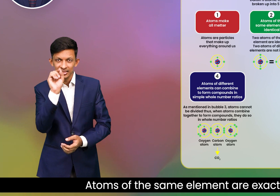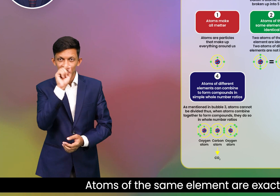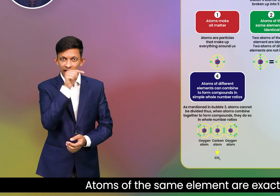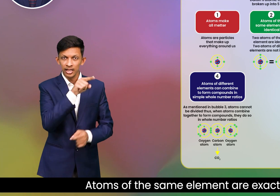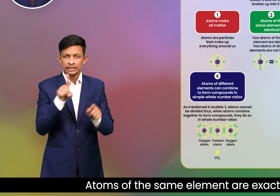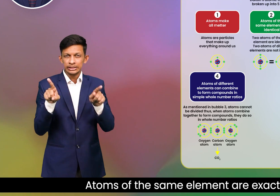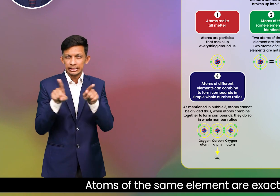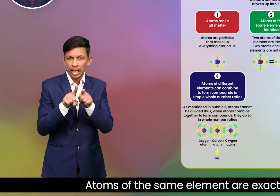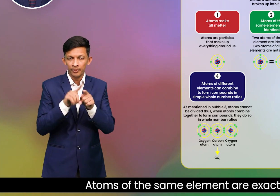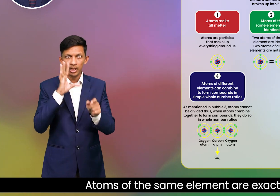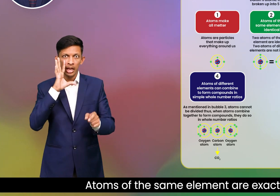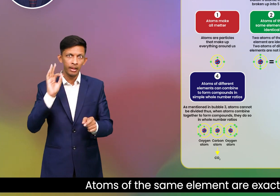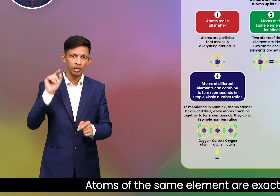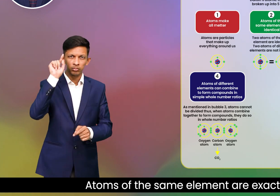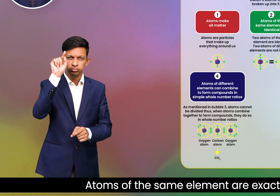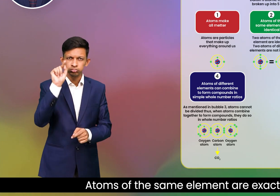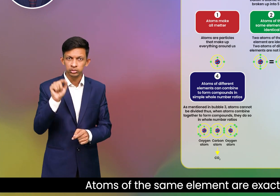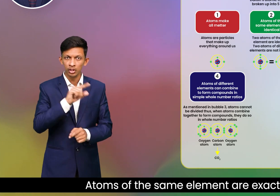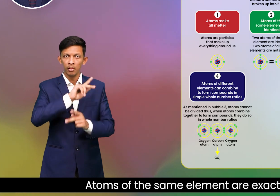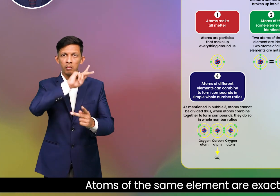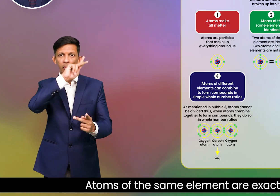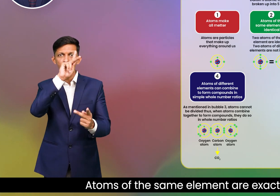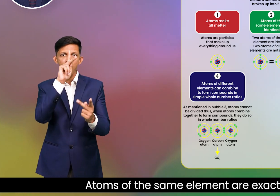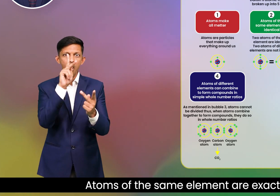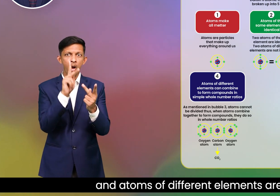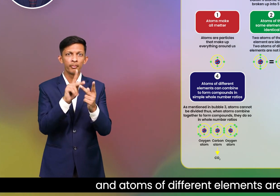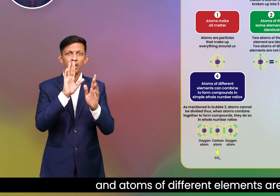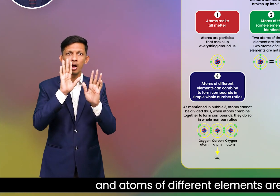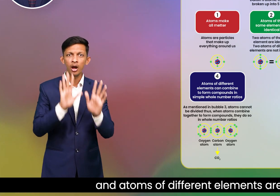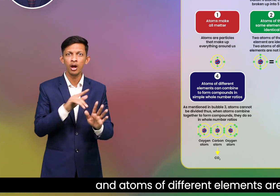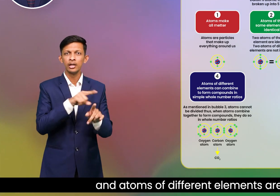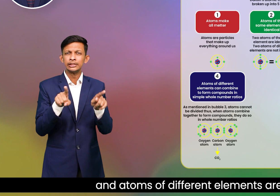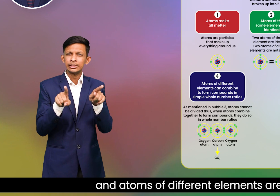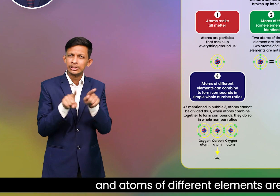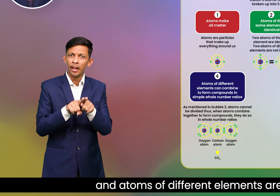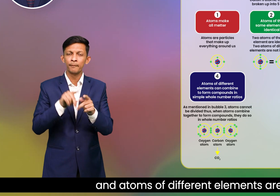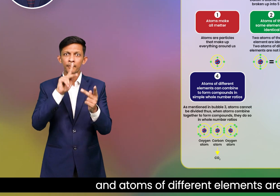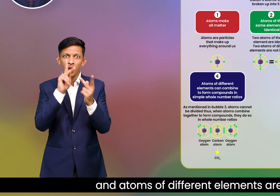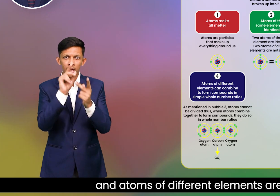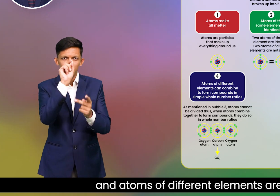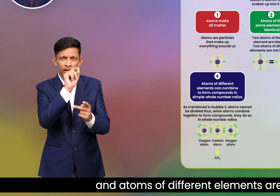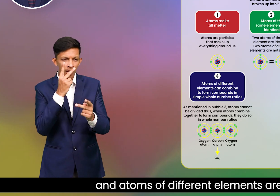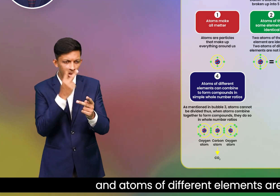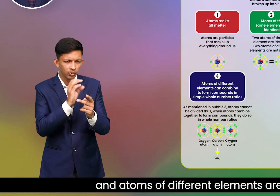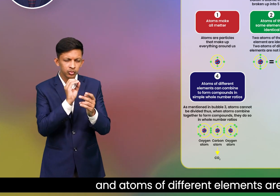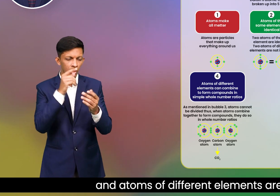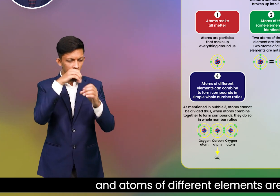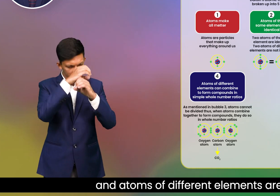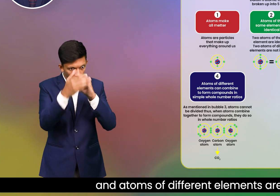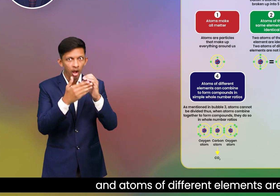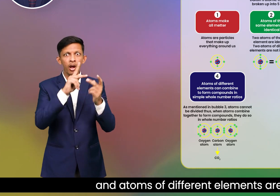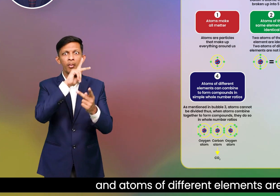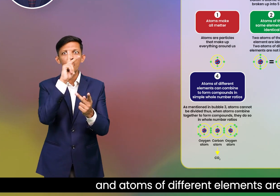Atoms of the same element are exactly identical, and atoms of different elements